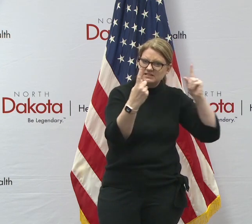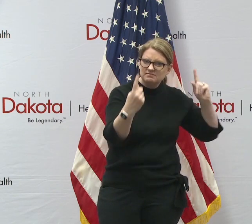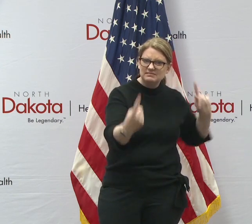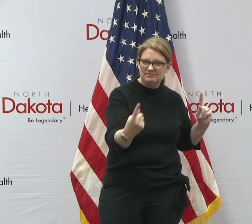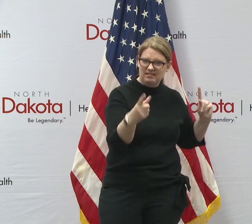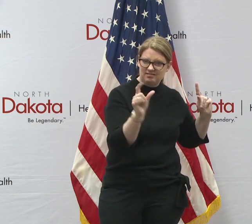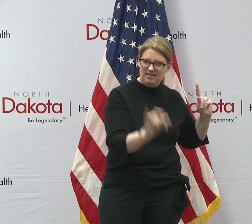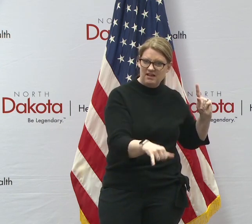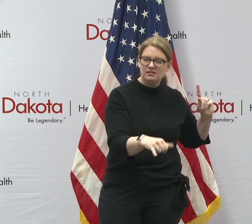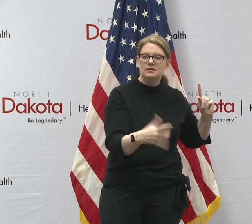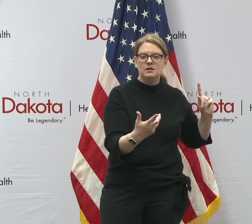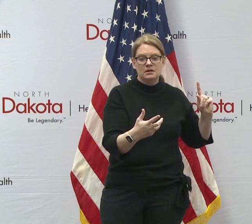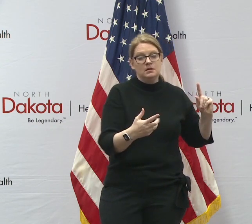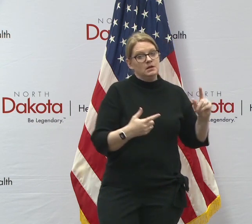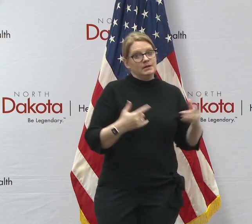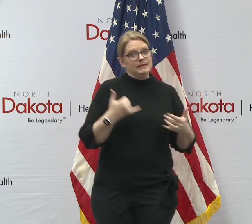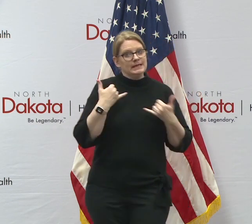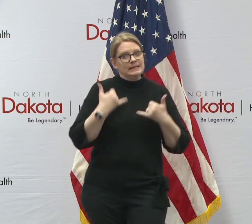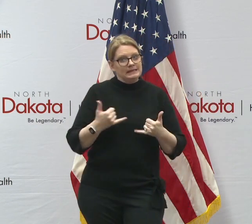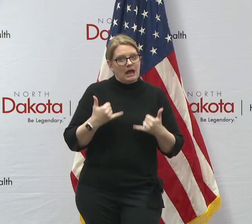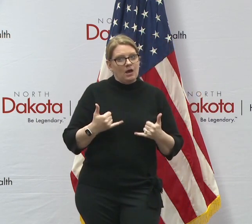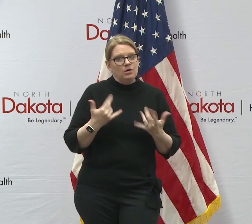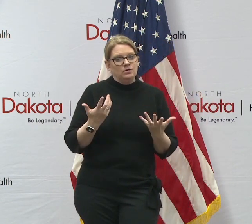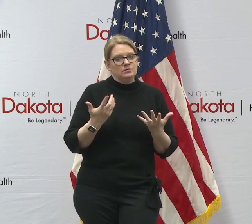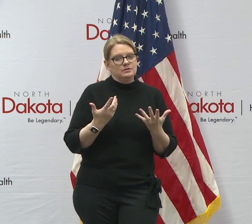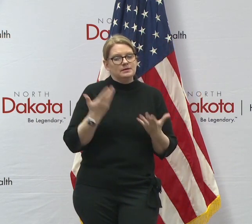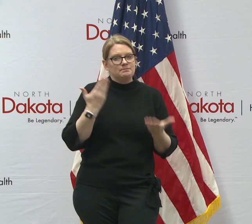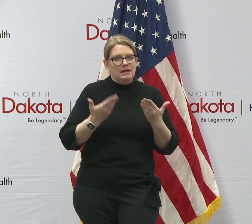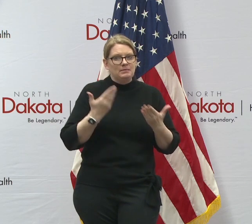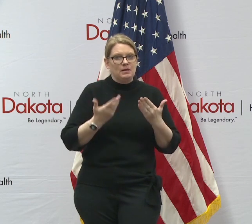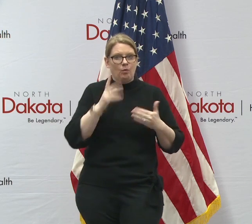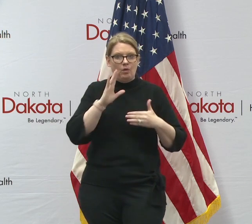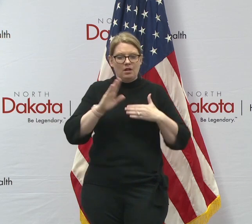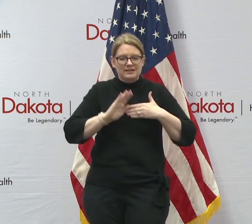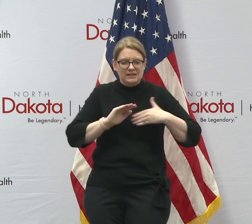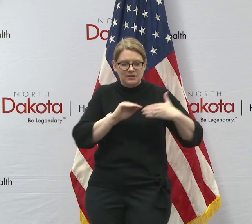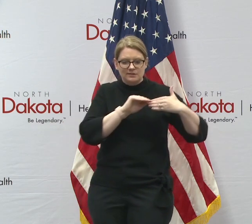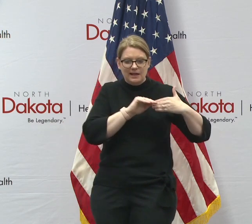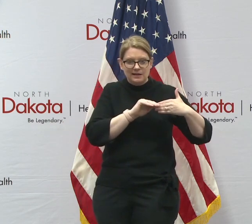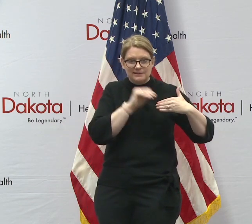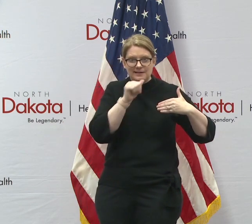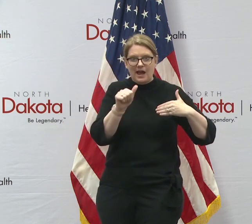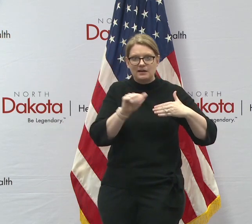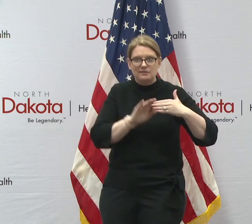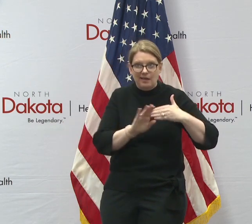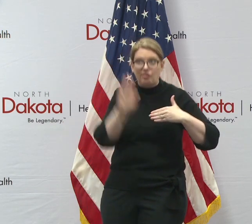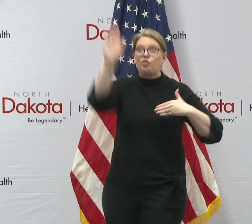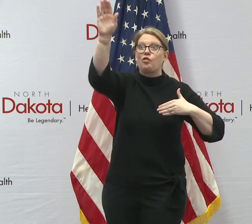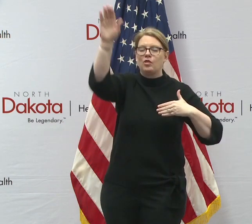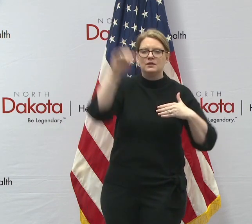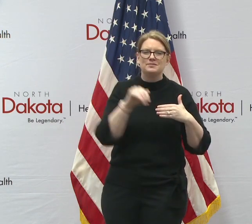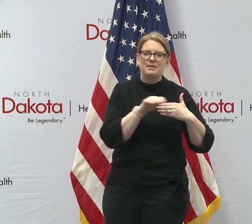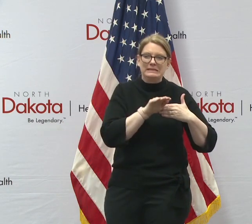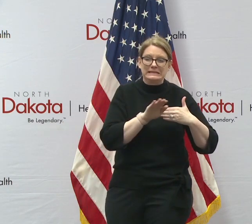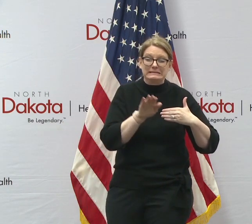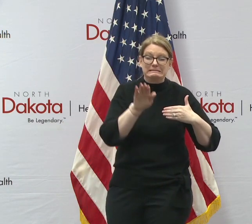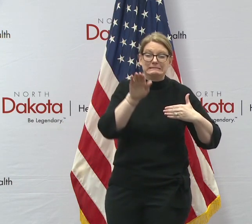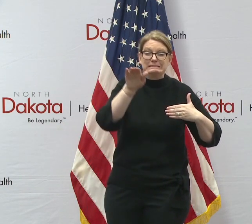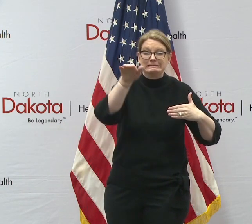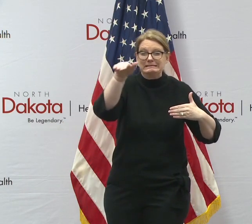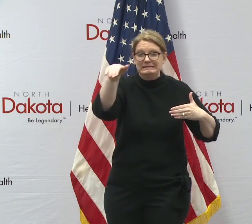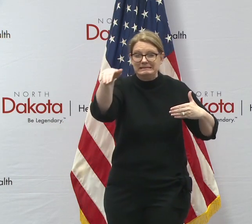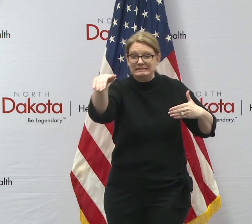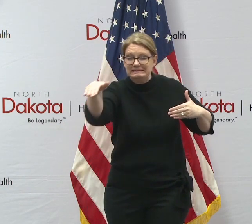we, maybe you've got a chance to have a flatter curve than some other states. We're certainly working hard to make sure that